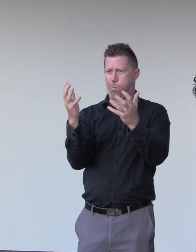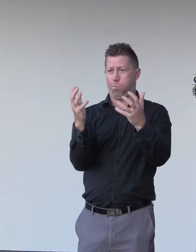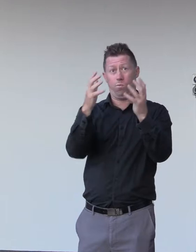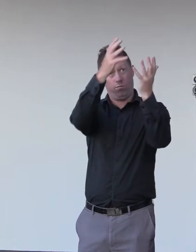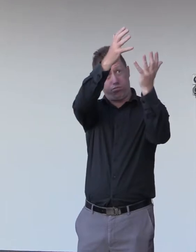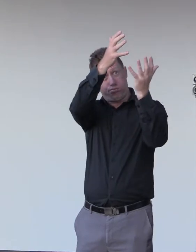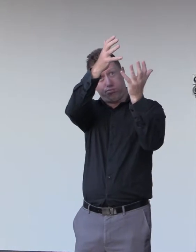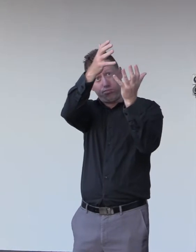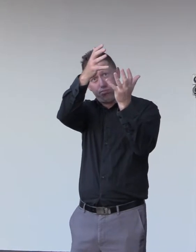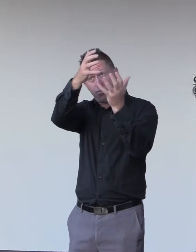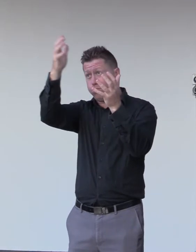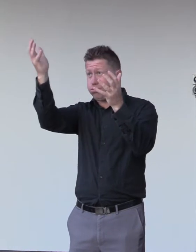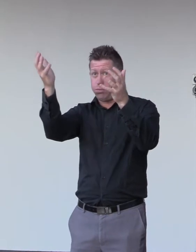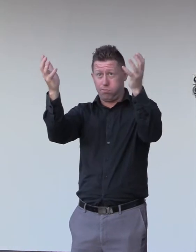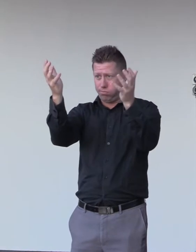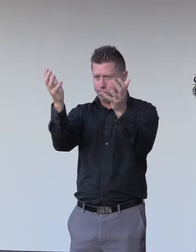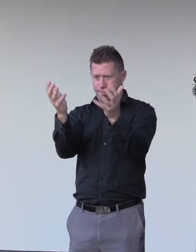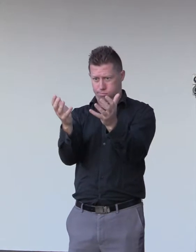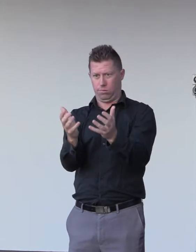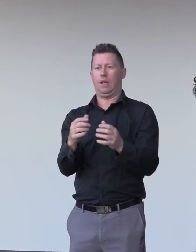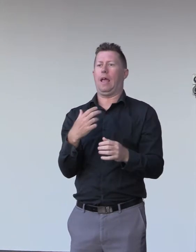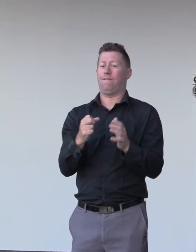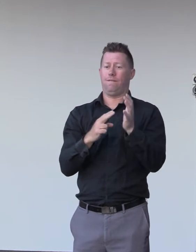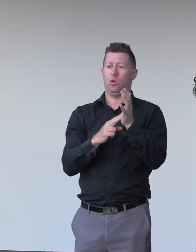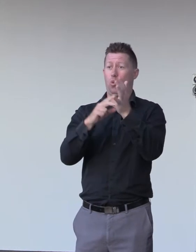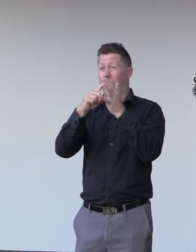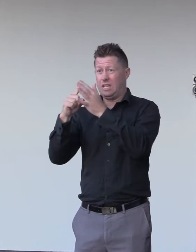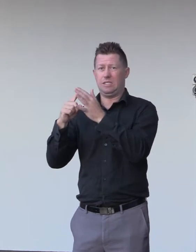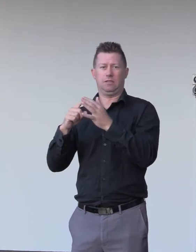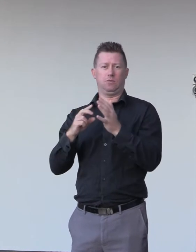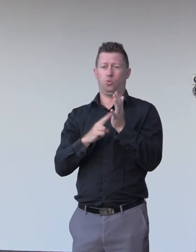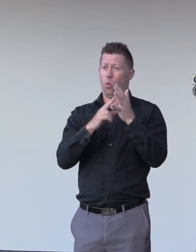covers our northwest pastorals, northeast pastorals and into the Flinders.